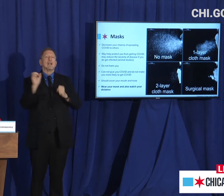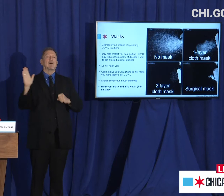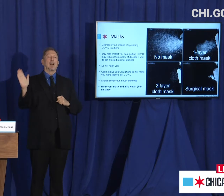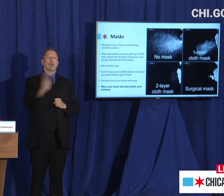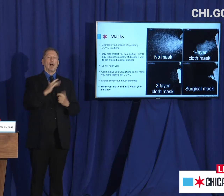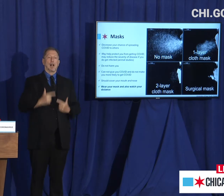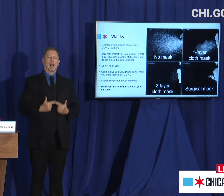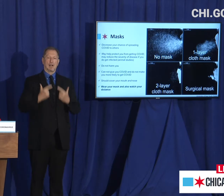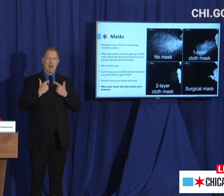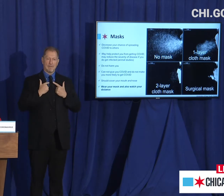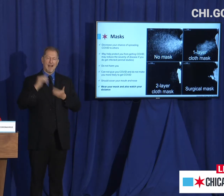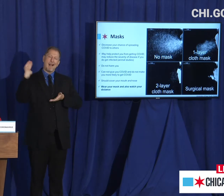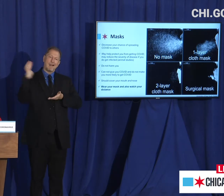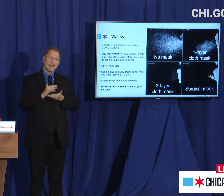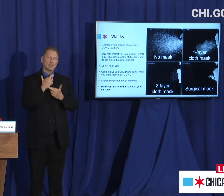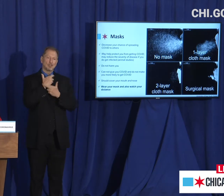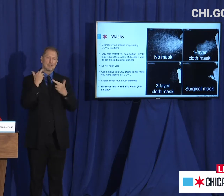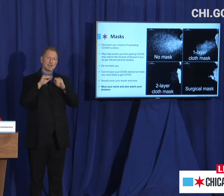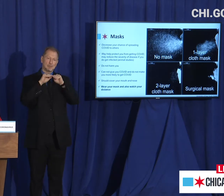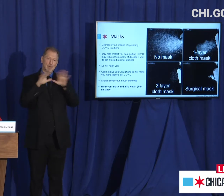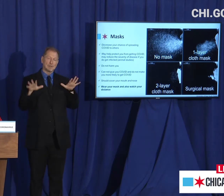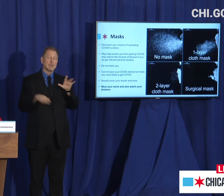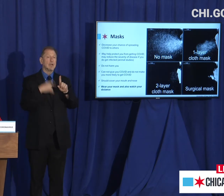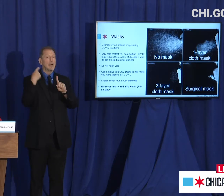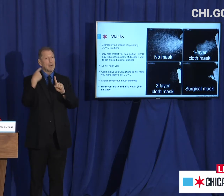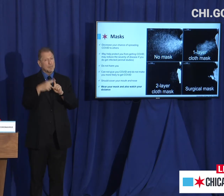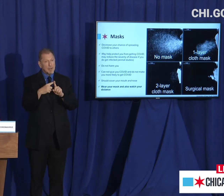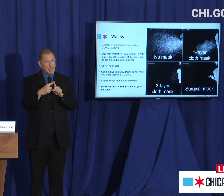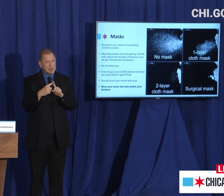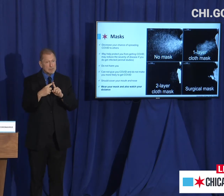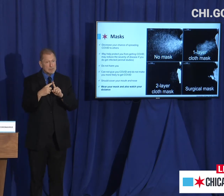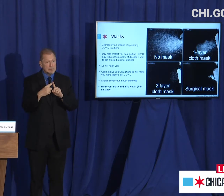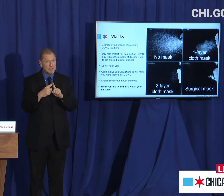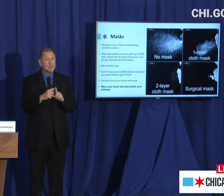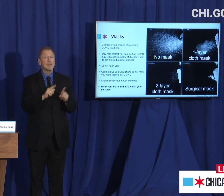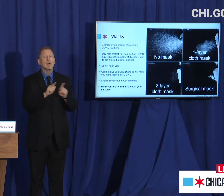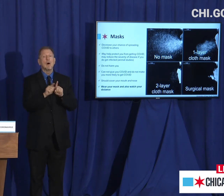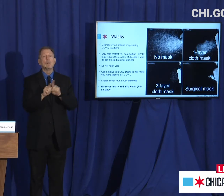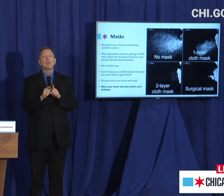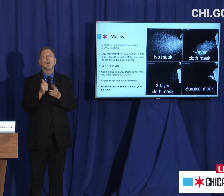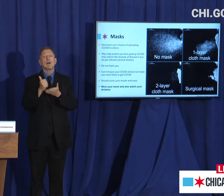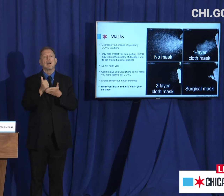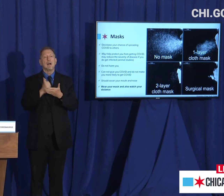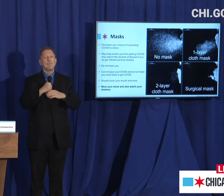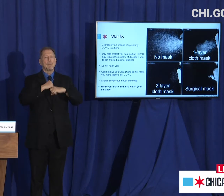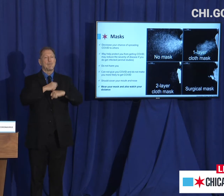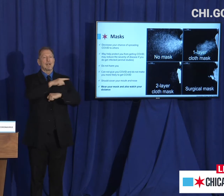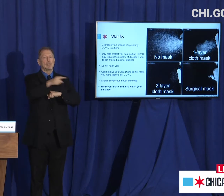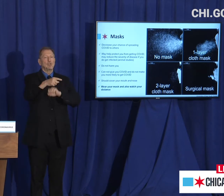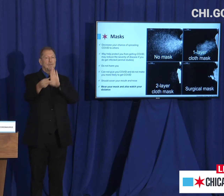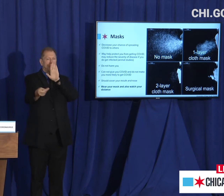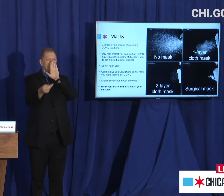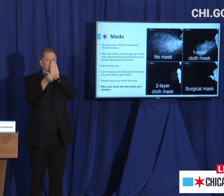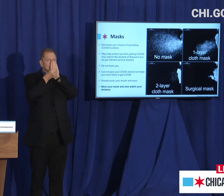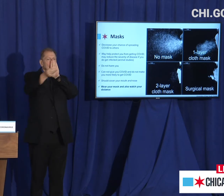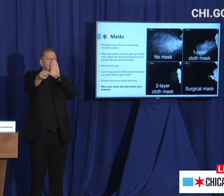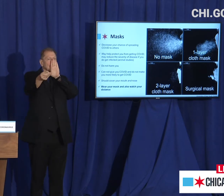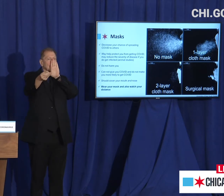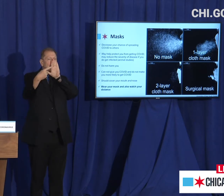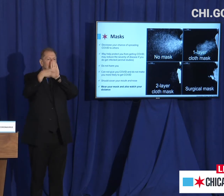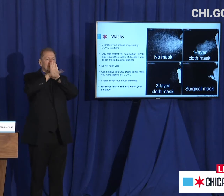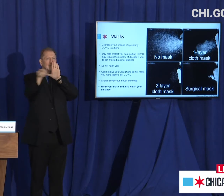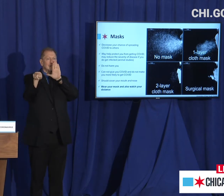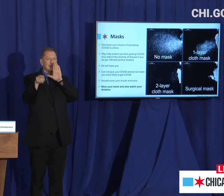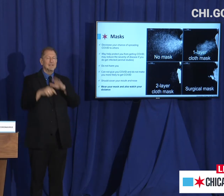There is even emerging data that they may serve some role in helping to protect you from getting COVID. There's some interesting